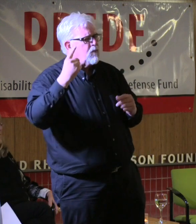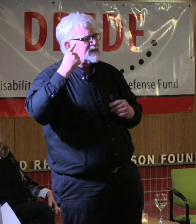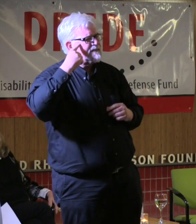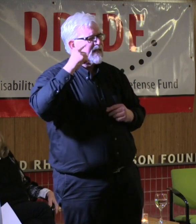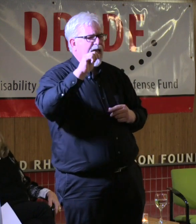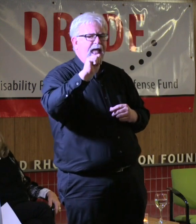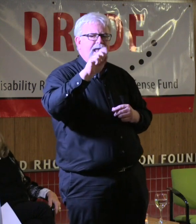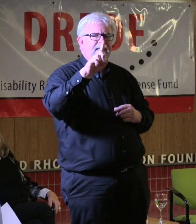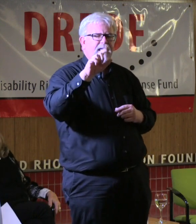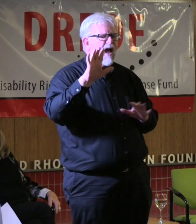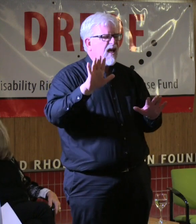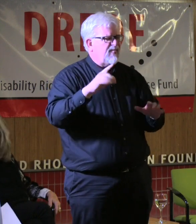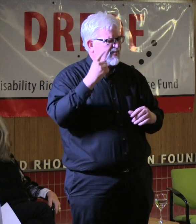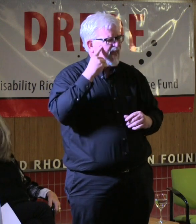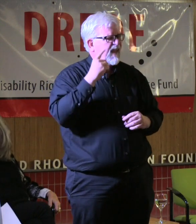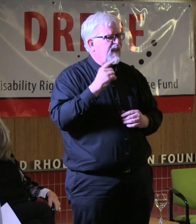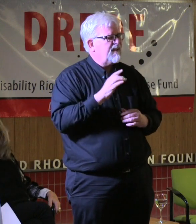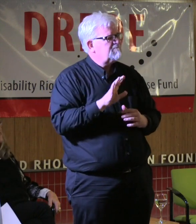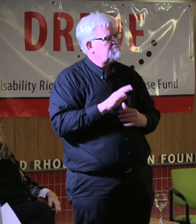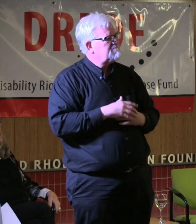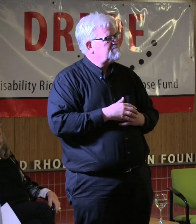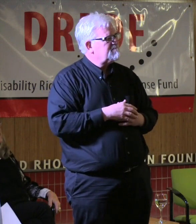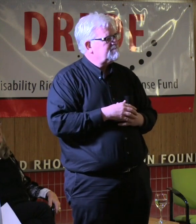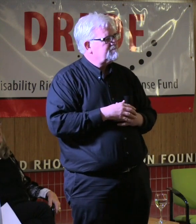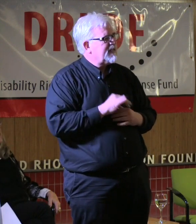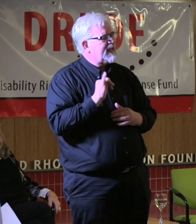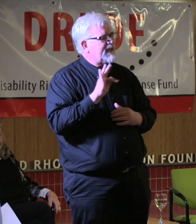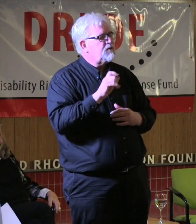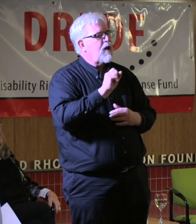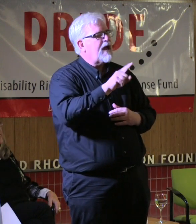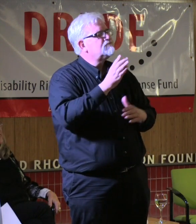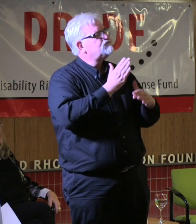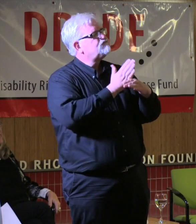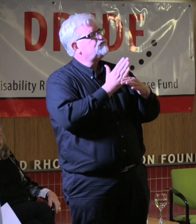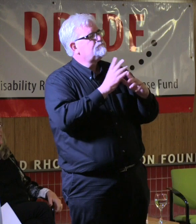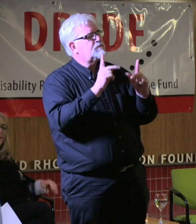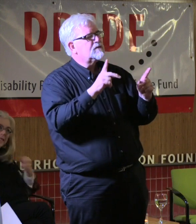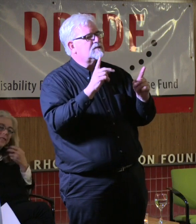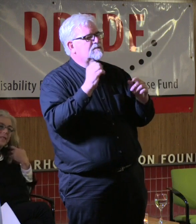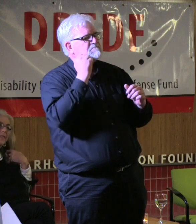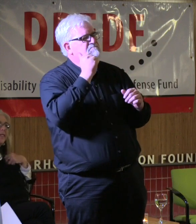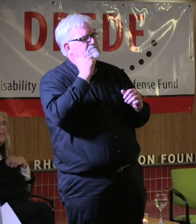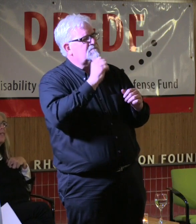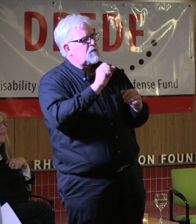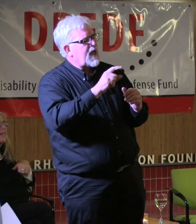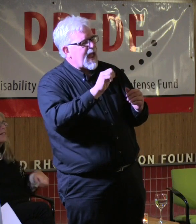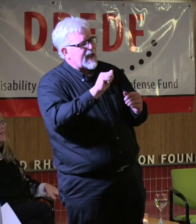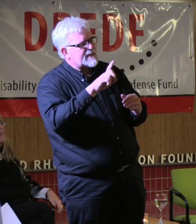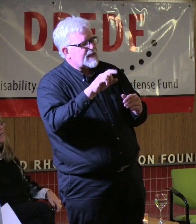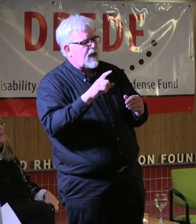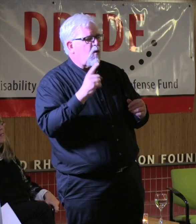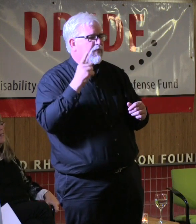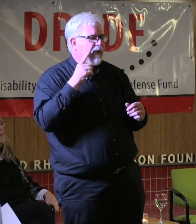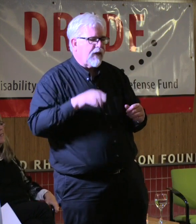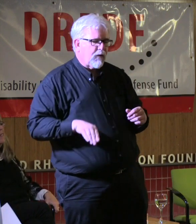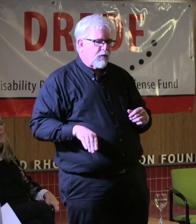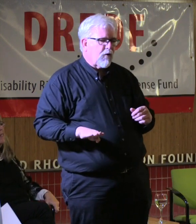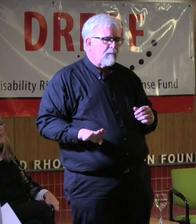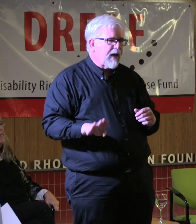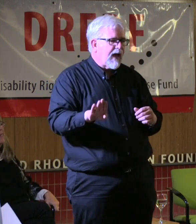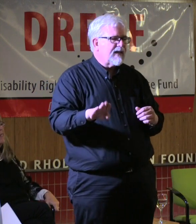the ADA. I think if you ask the average person about the ADA, they'd probably think, you know, those curb cuts and